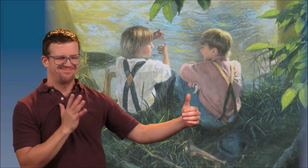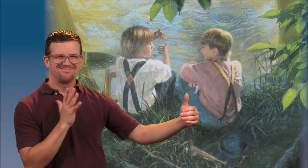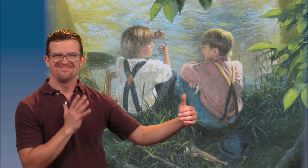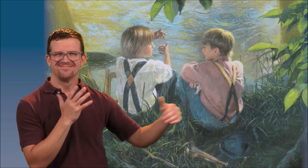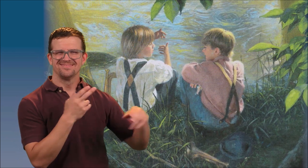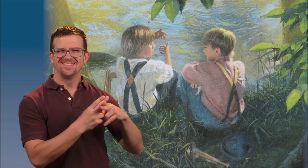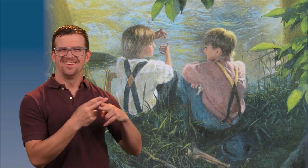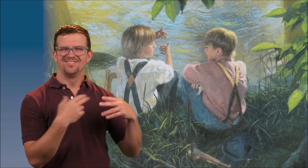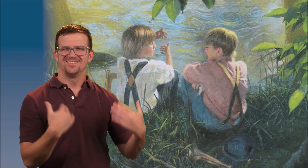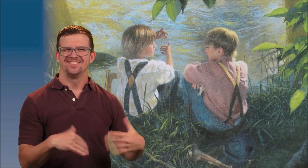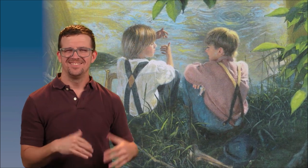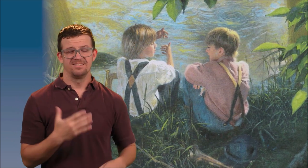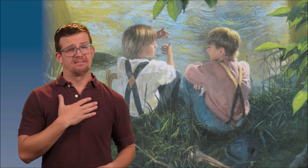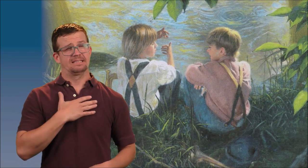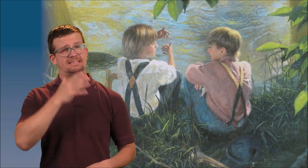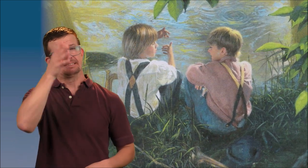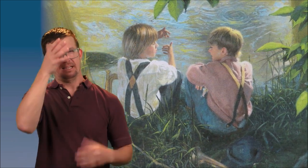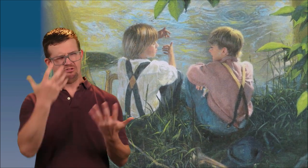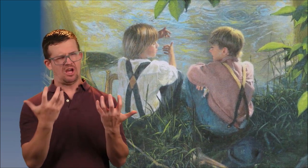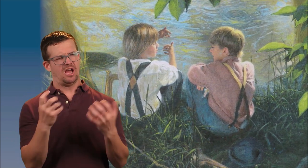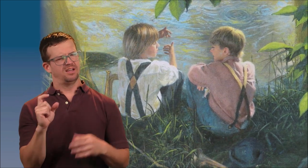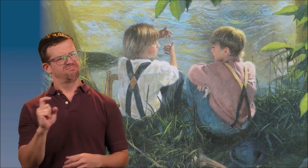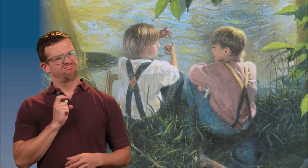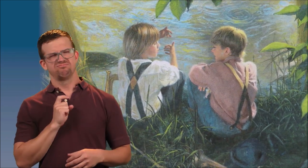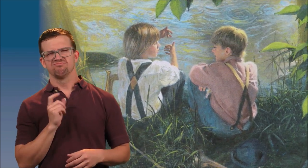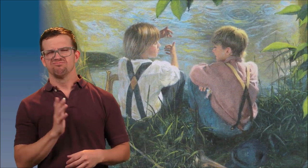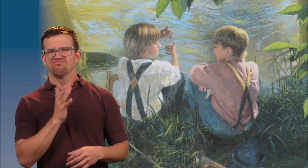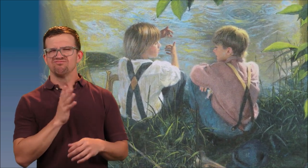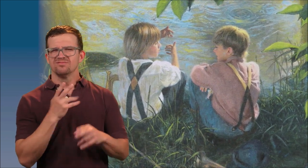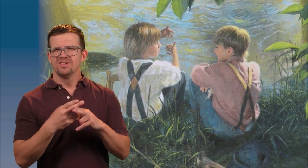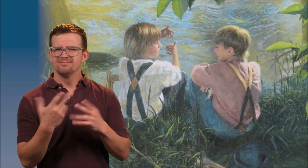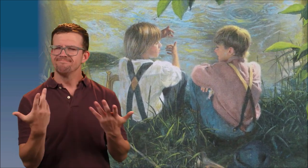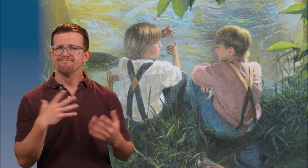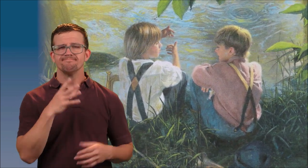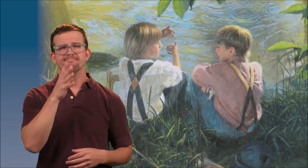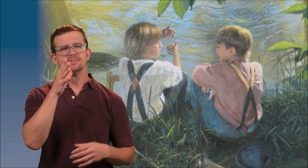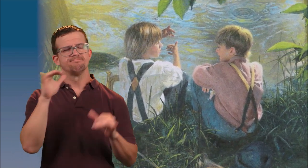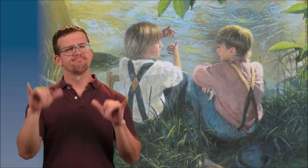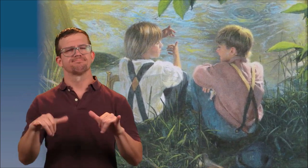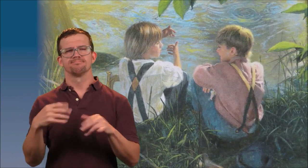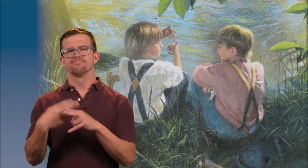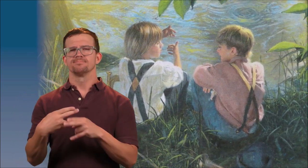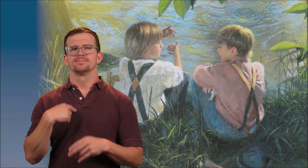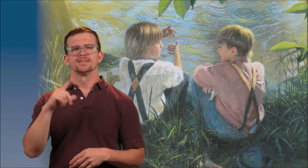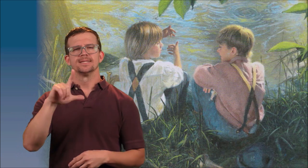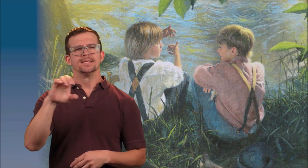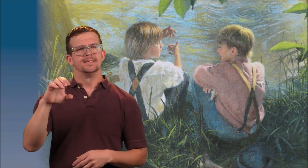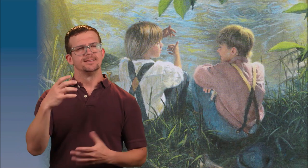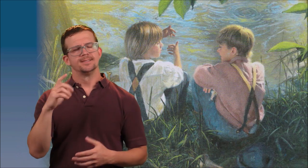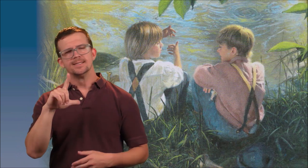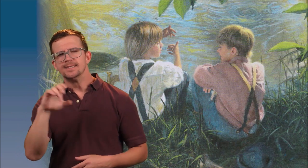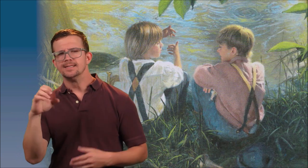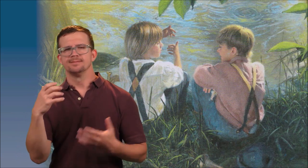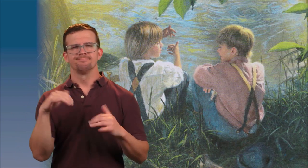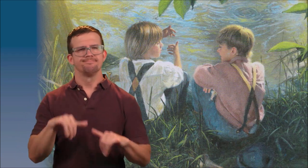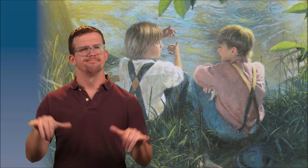"Gabriel, now that's a right fancy name. My pa wanted to give me a fancy